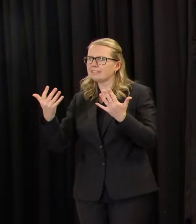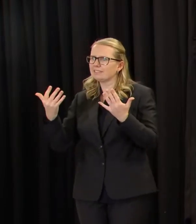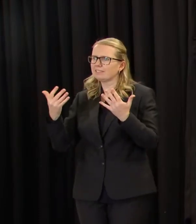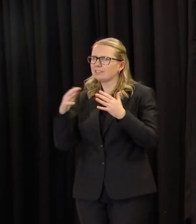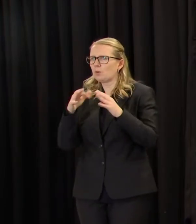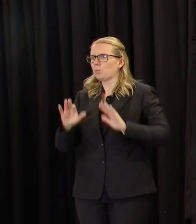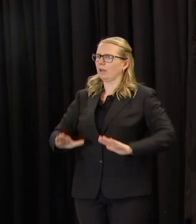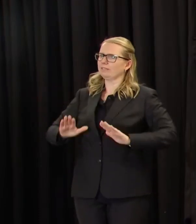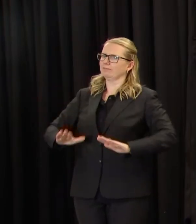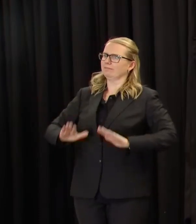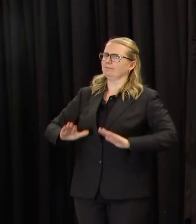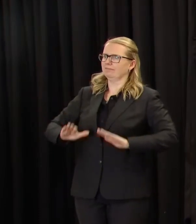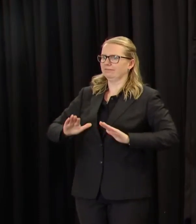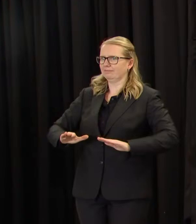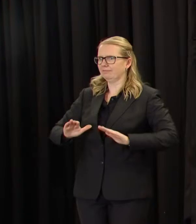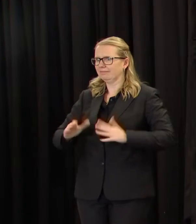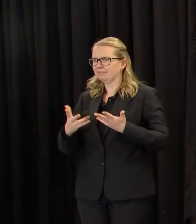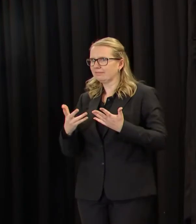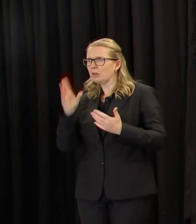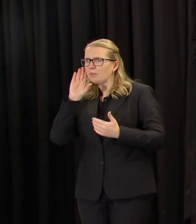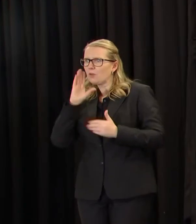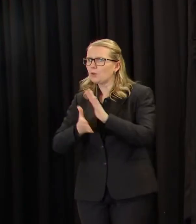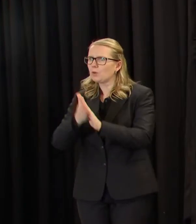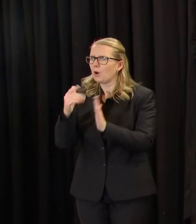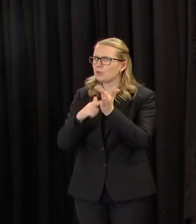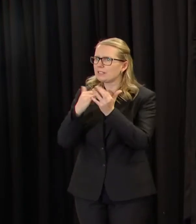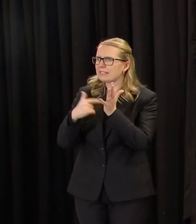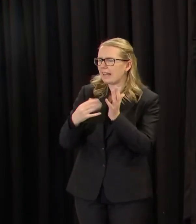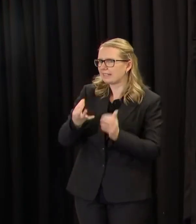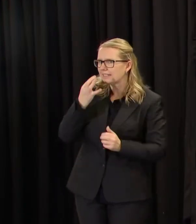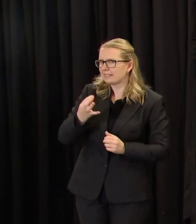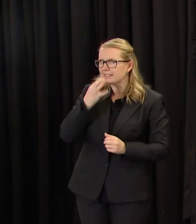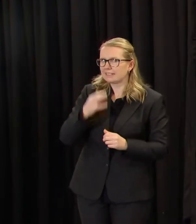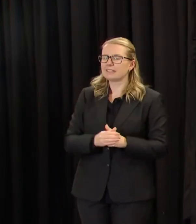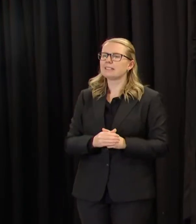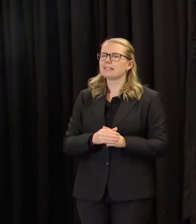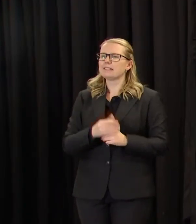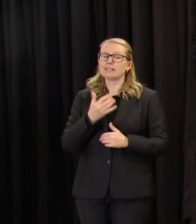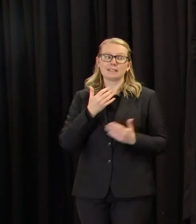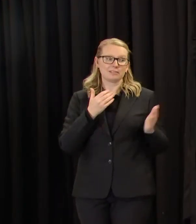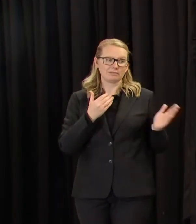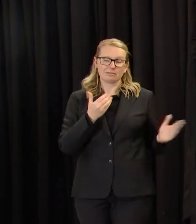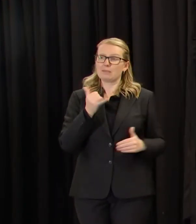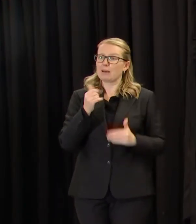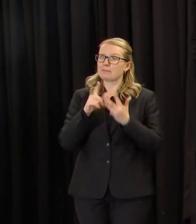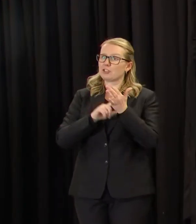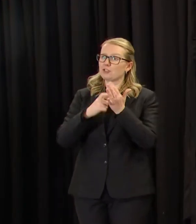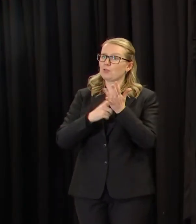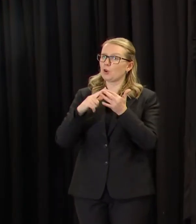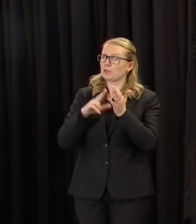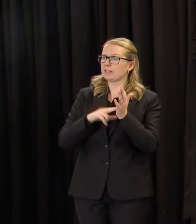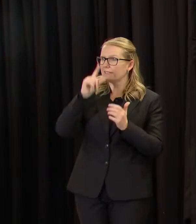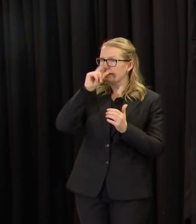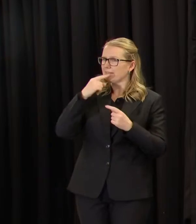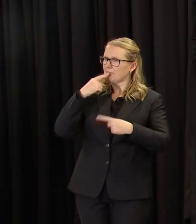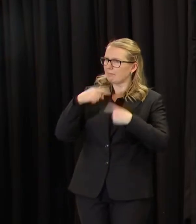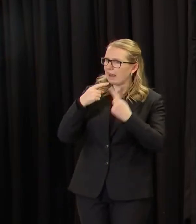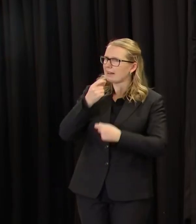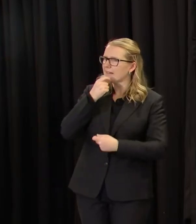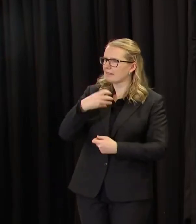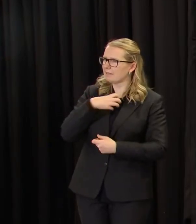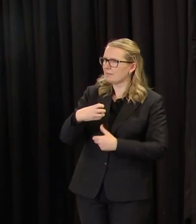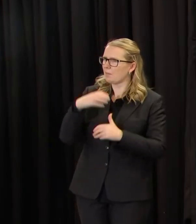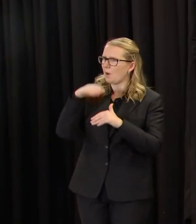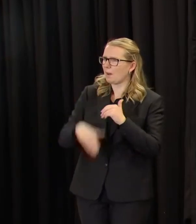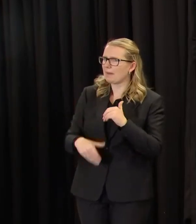might ask Jerome. I don't know that he'll necessarily be able to give you specific examples, but he can speak to the,